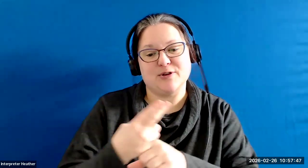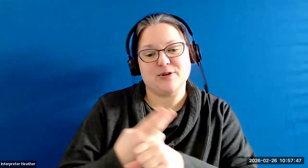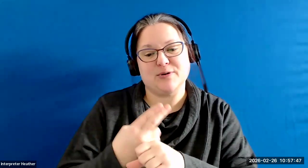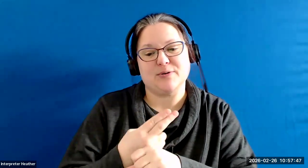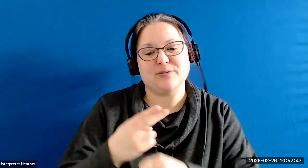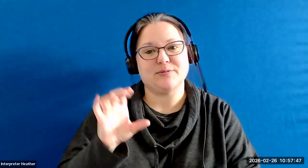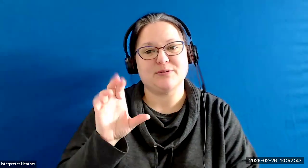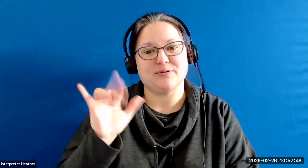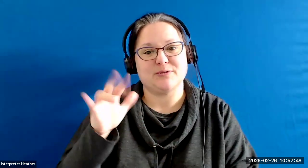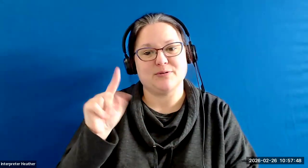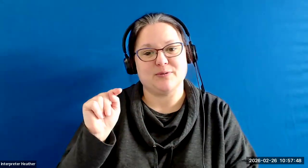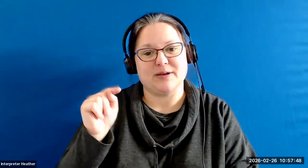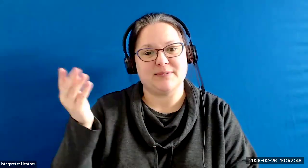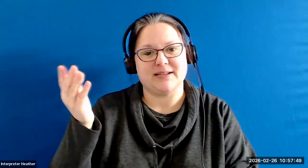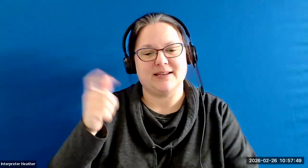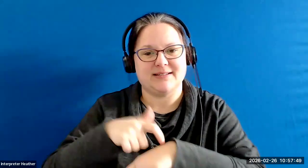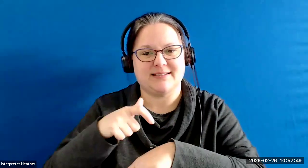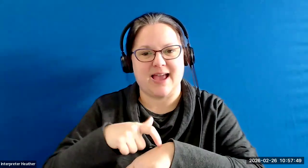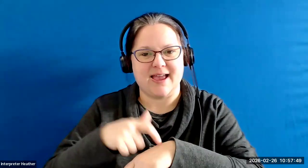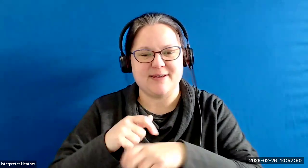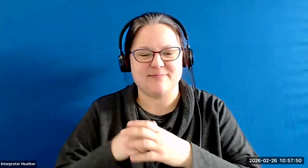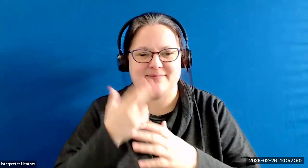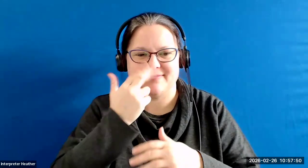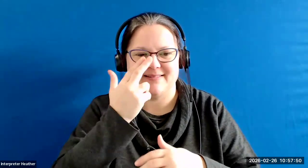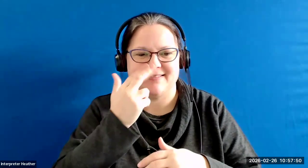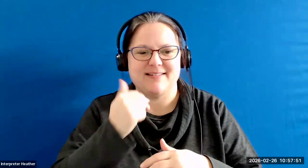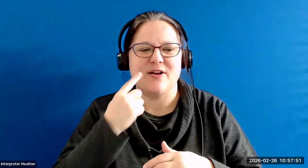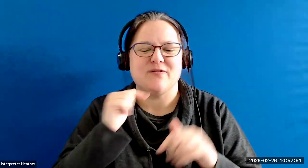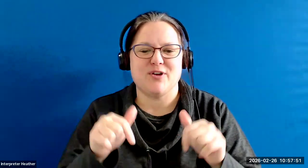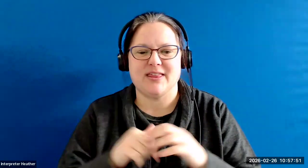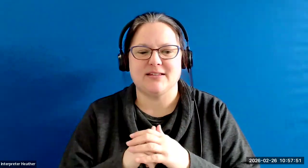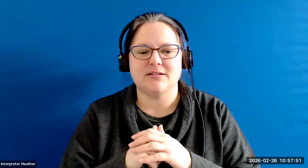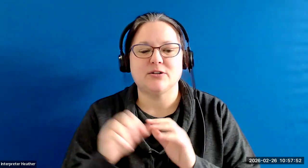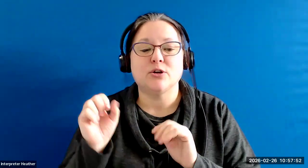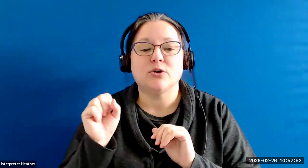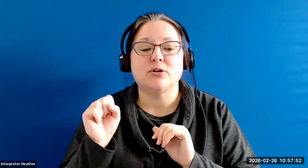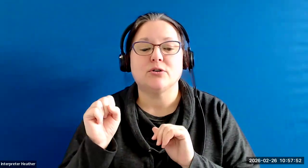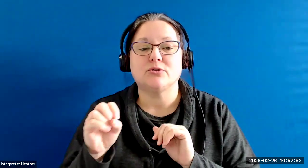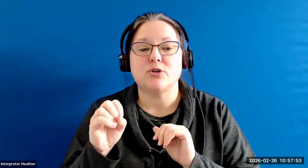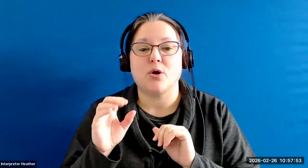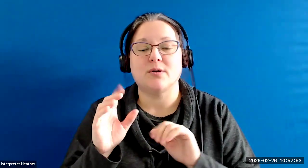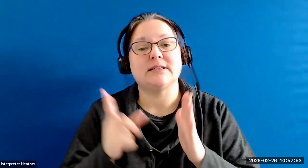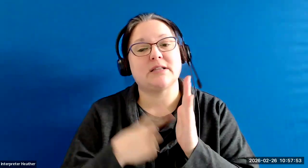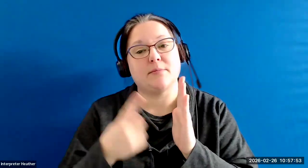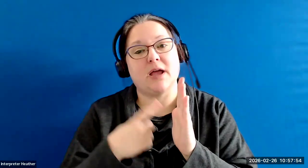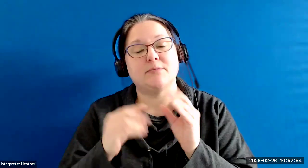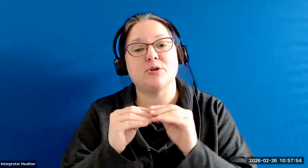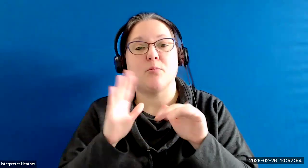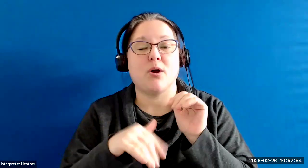these presentations, these Uplift Access resource webinars. So they go a bit longer than an